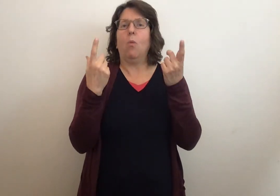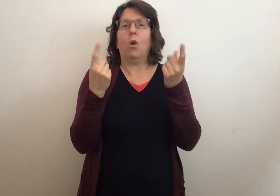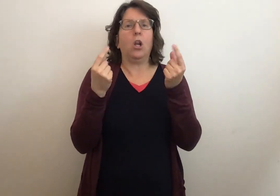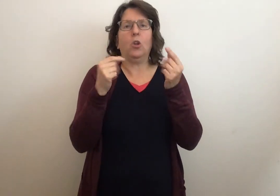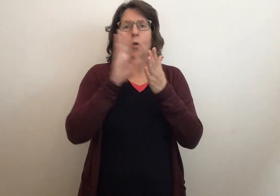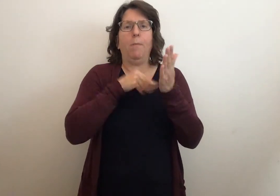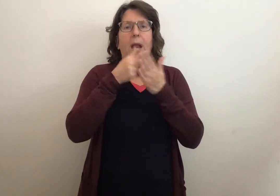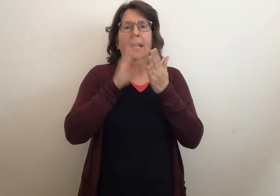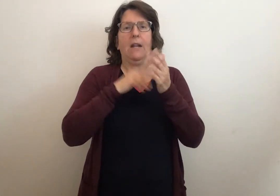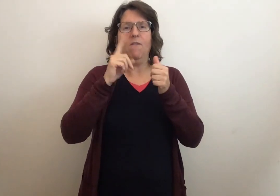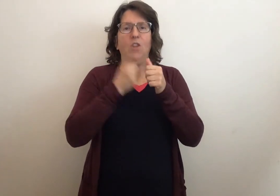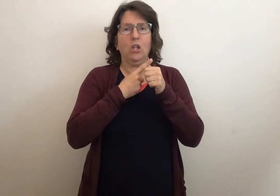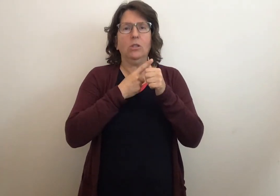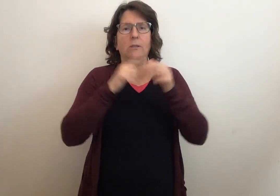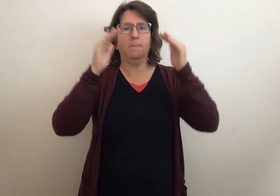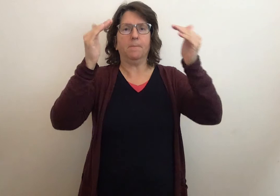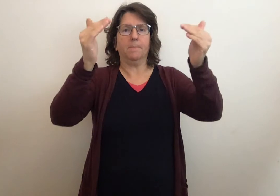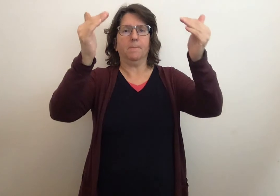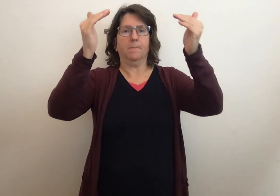we're going to do painting first,